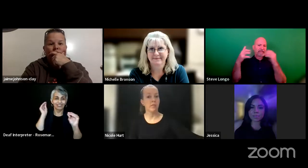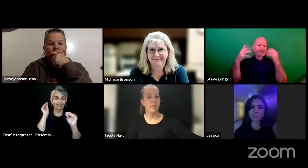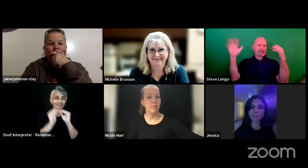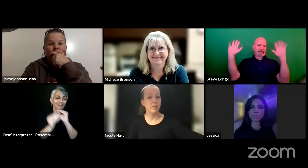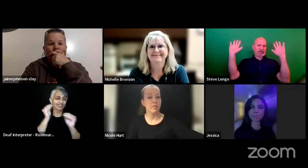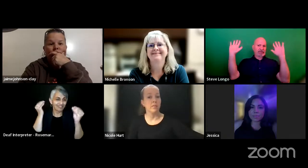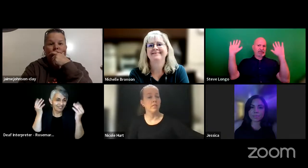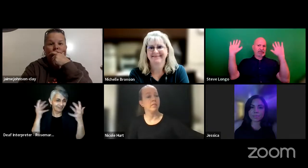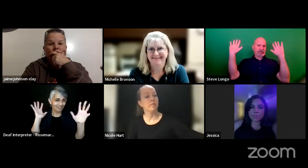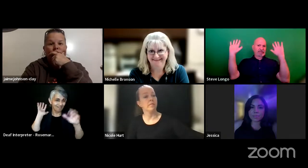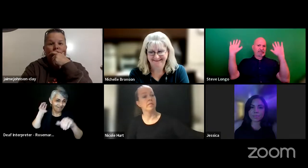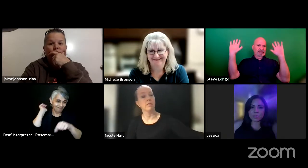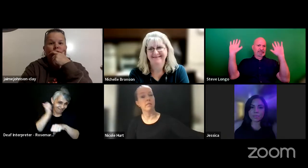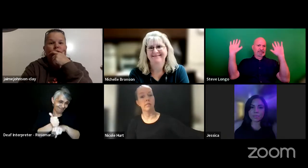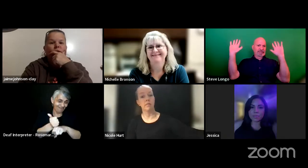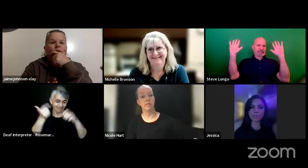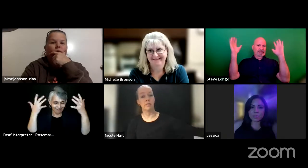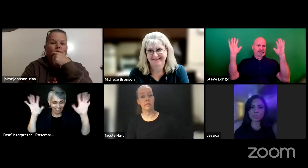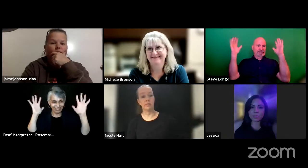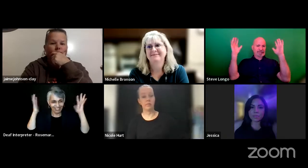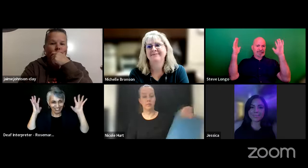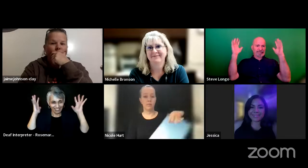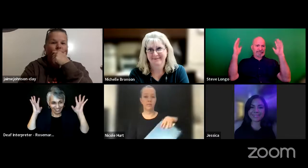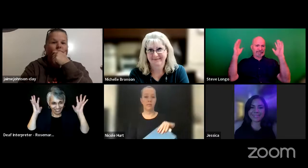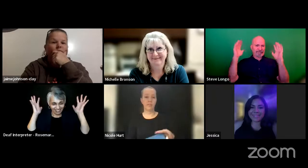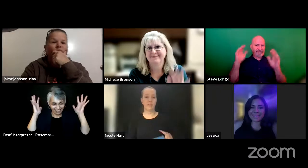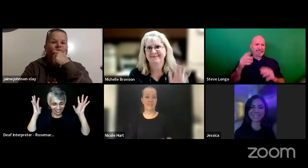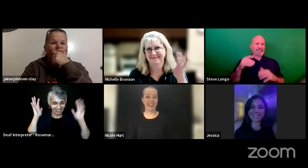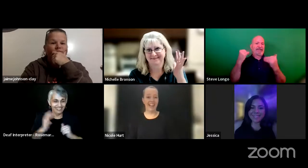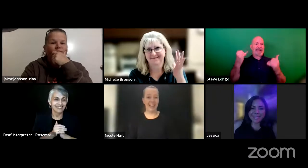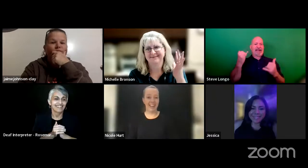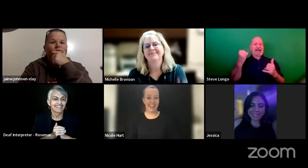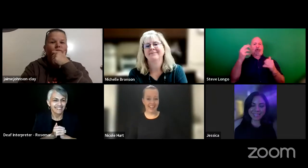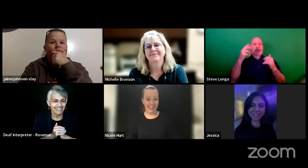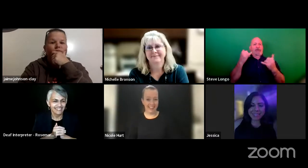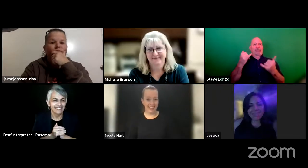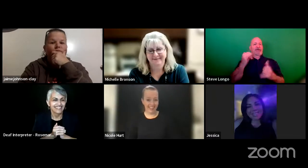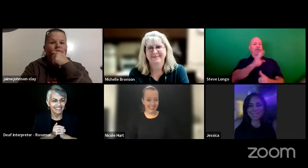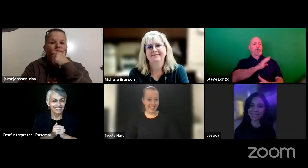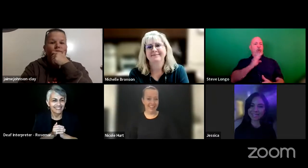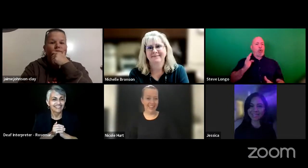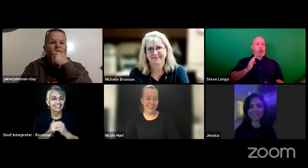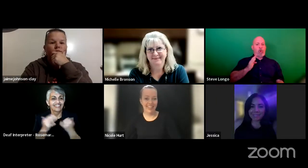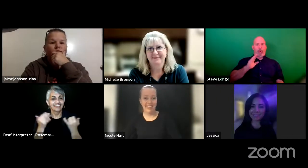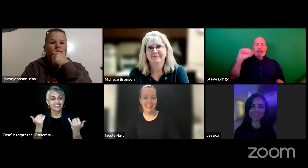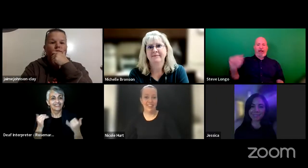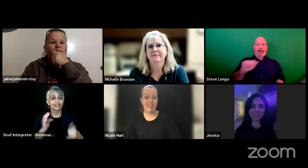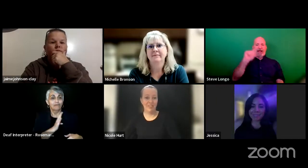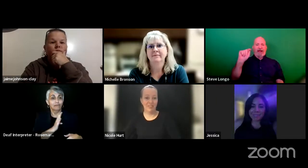the board email is fixed. Yay.